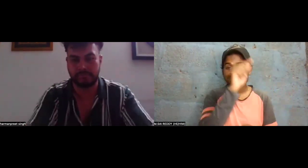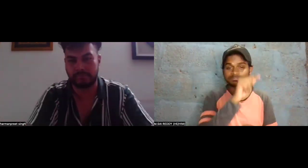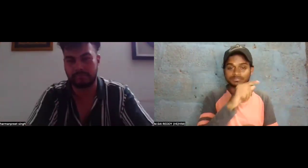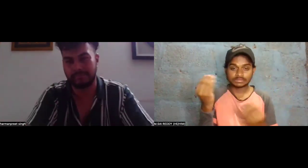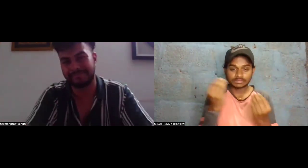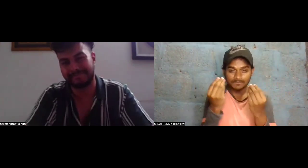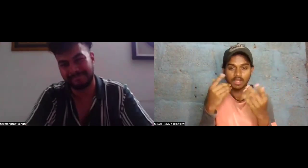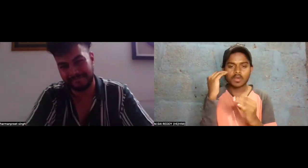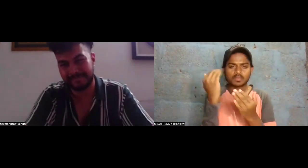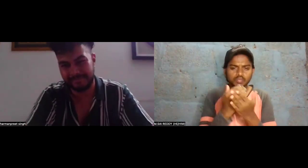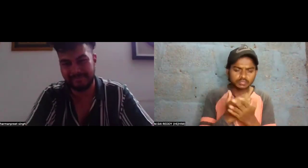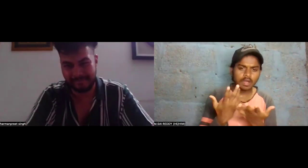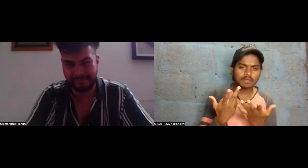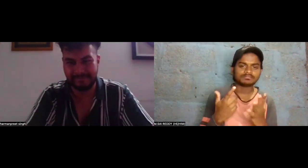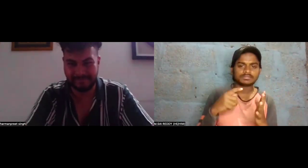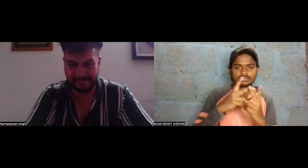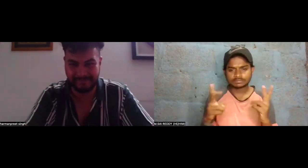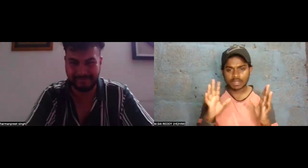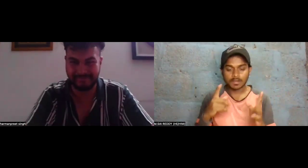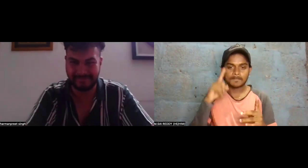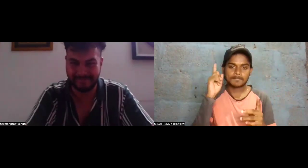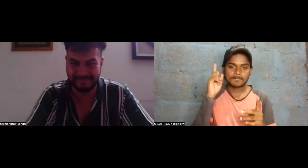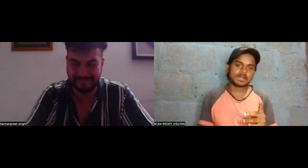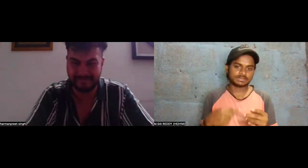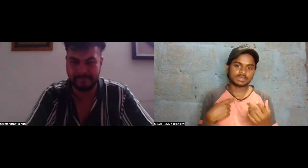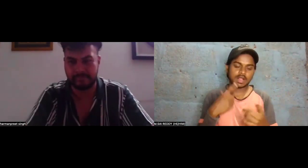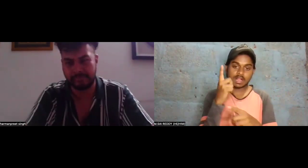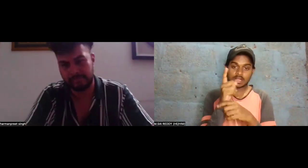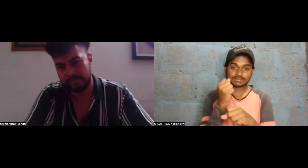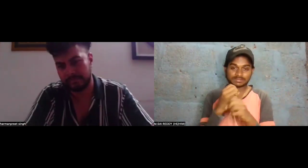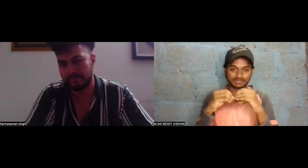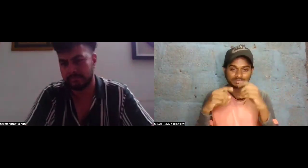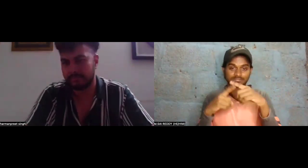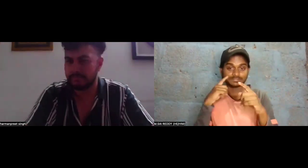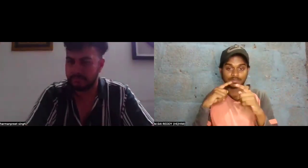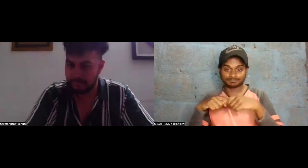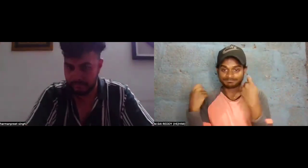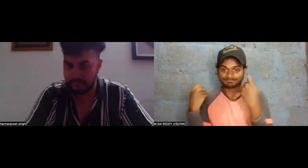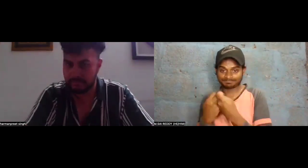them. And